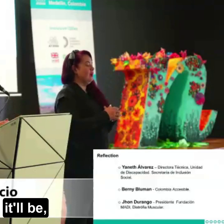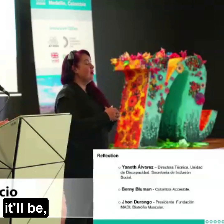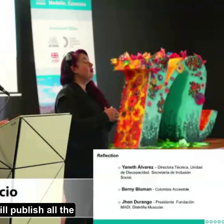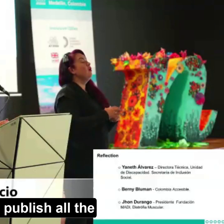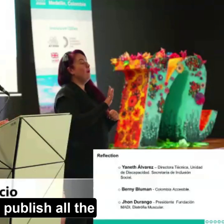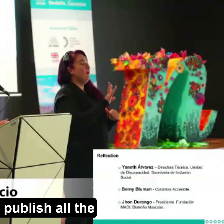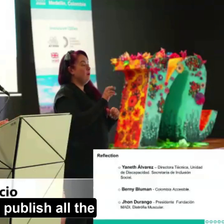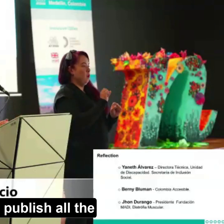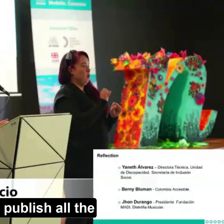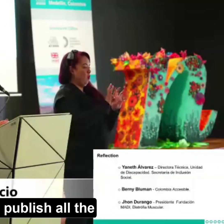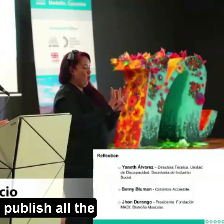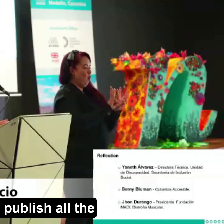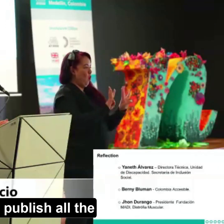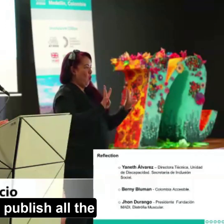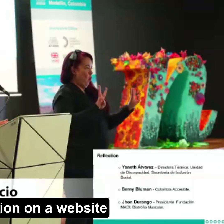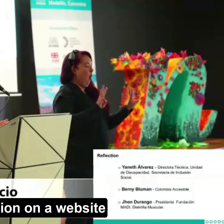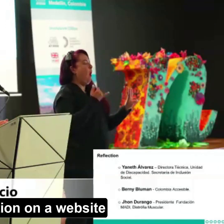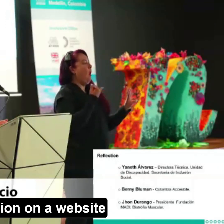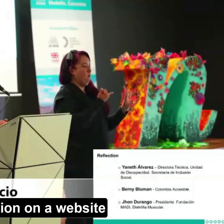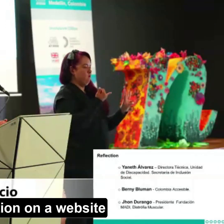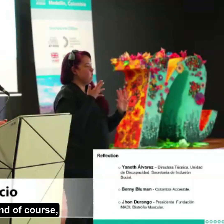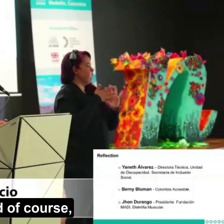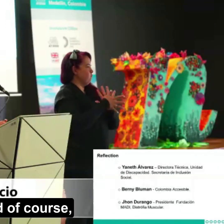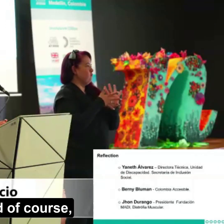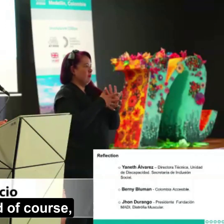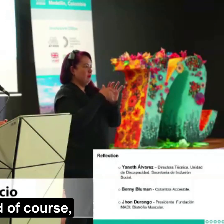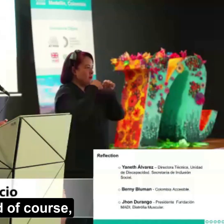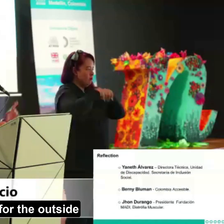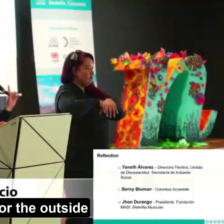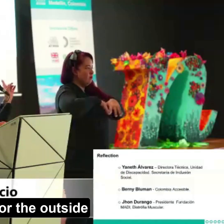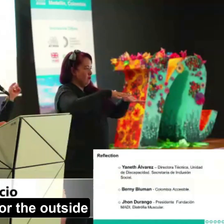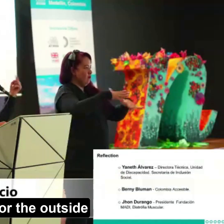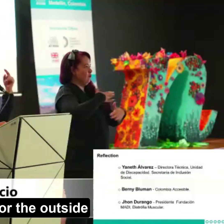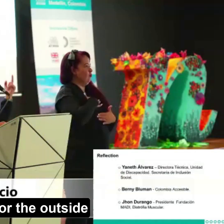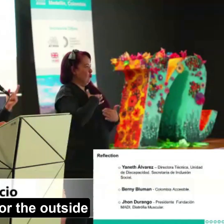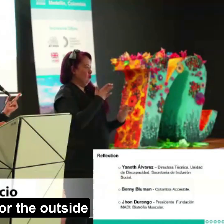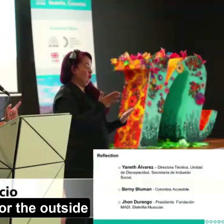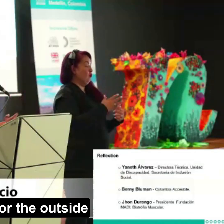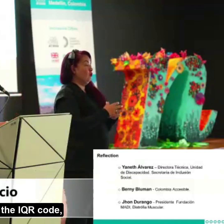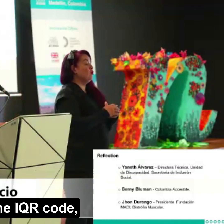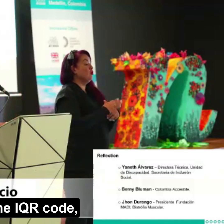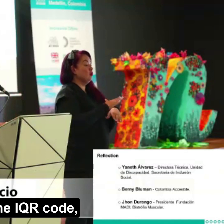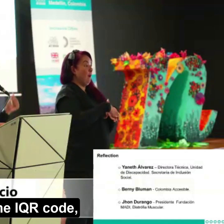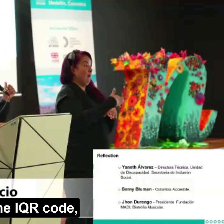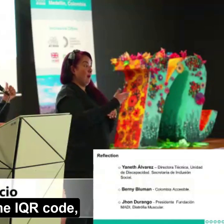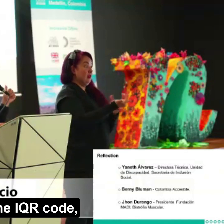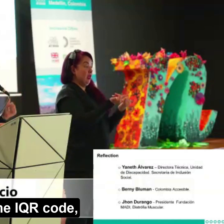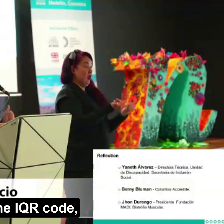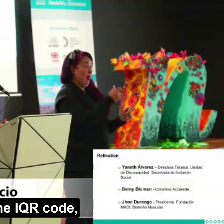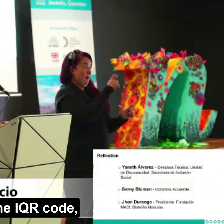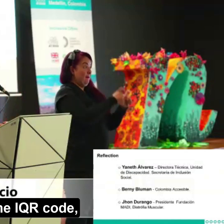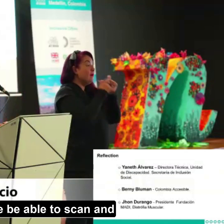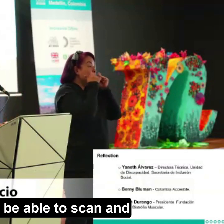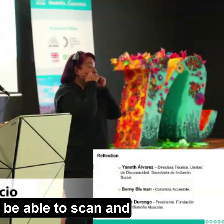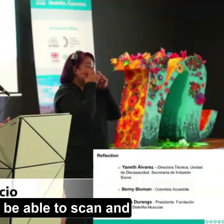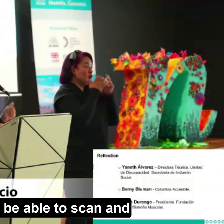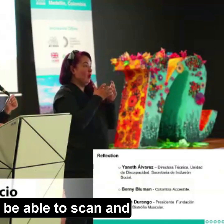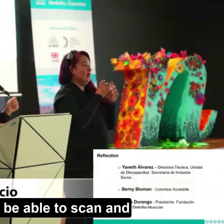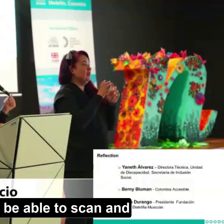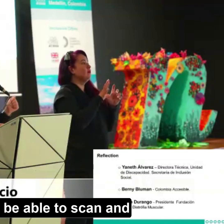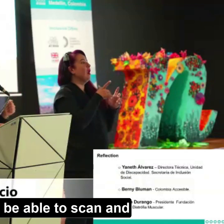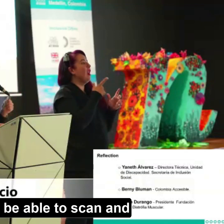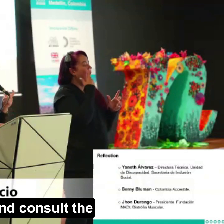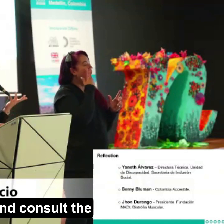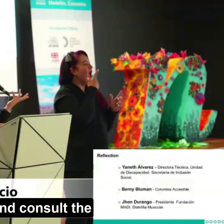will publish all the information on our website. And of course, now for the on-site audience, the QR code, well, you'll be able